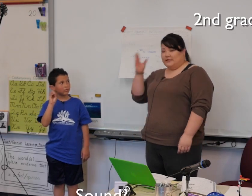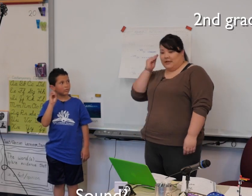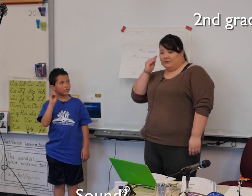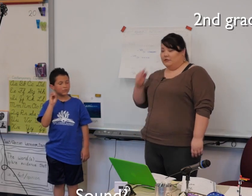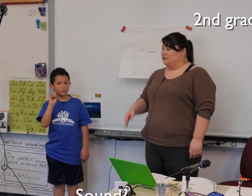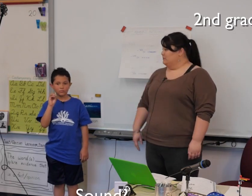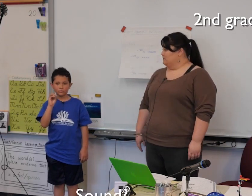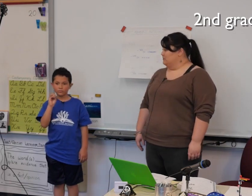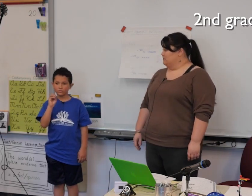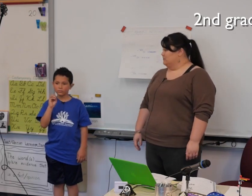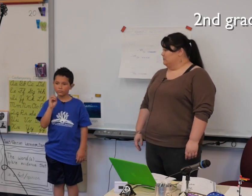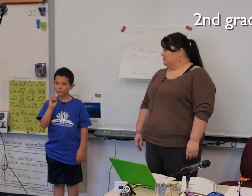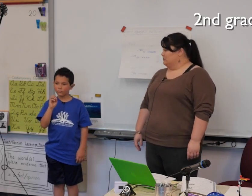sound,